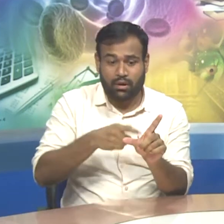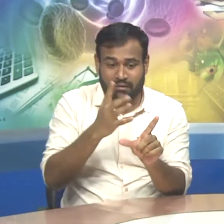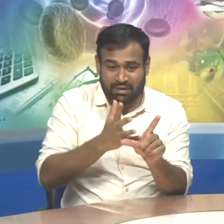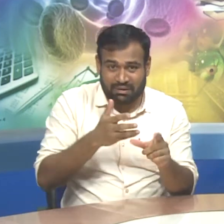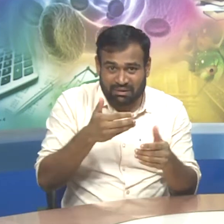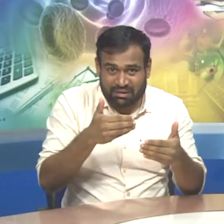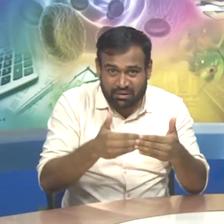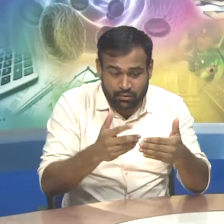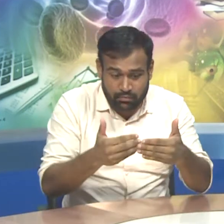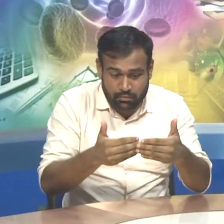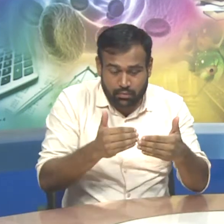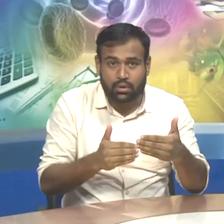Minister.